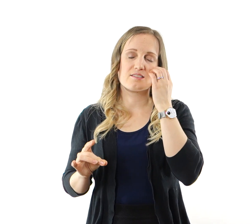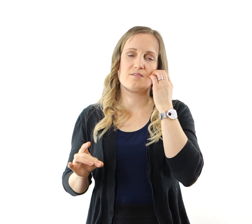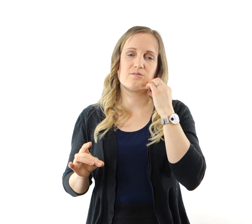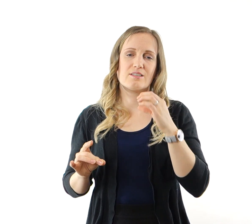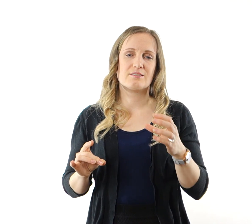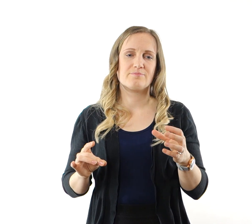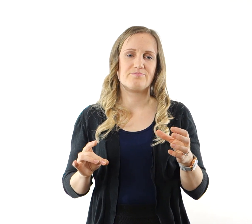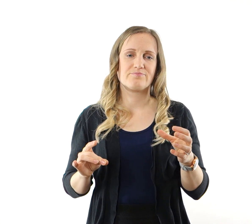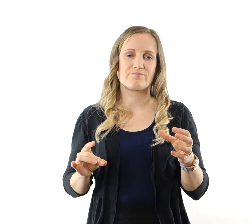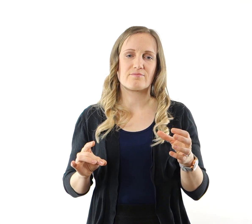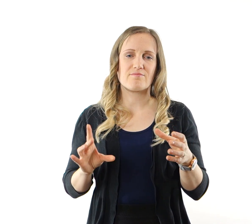so,